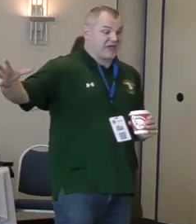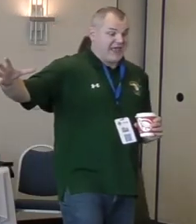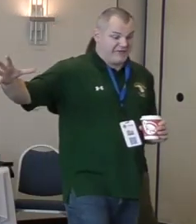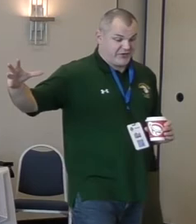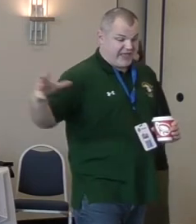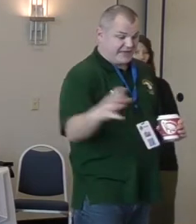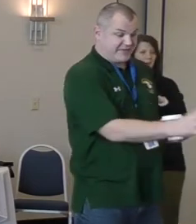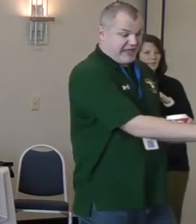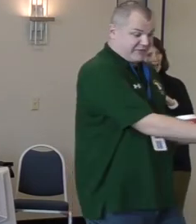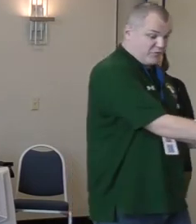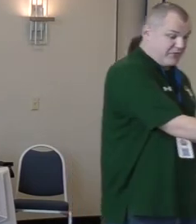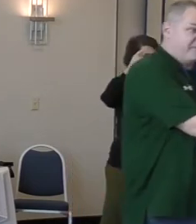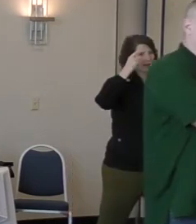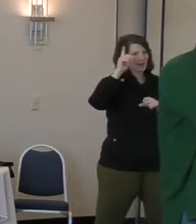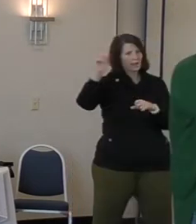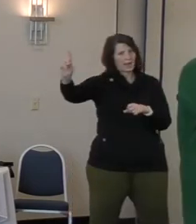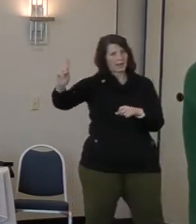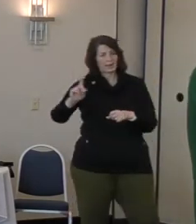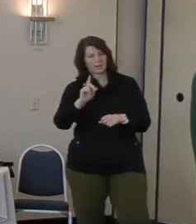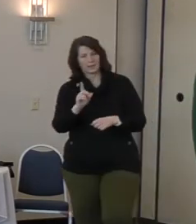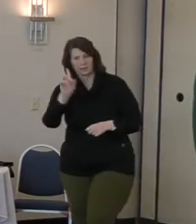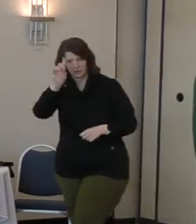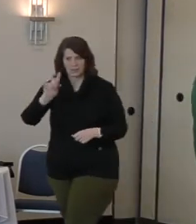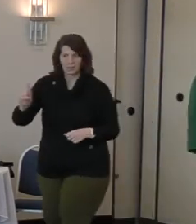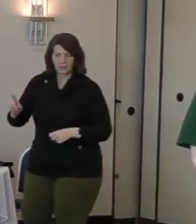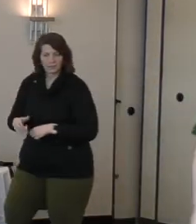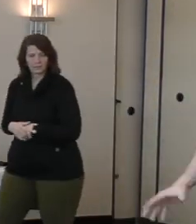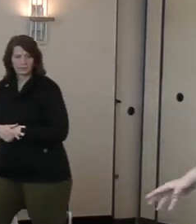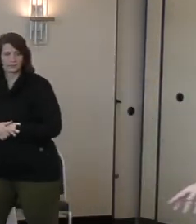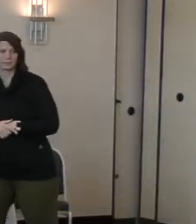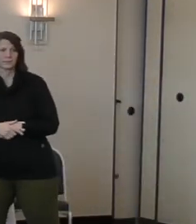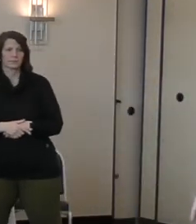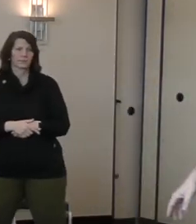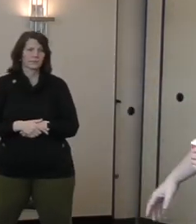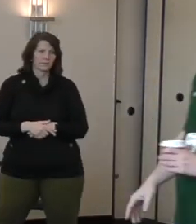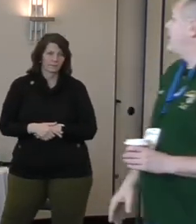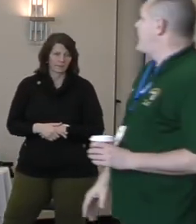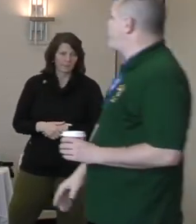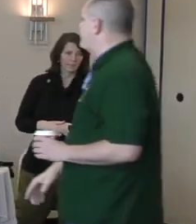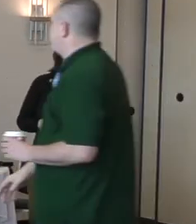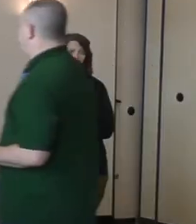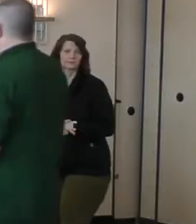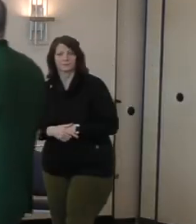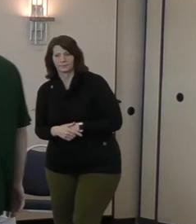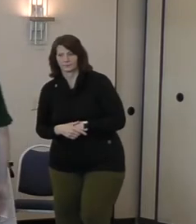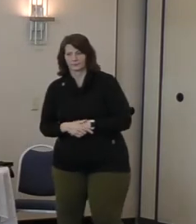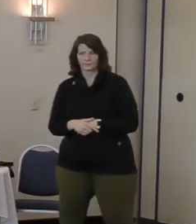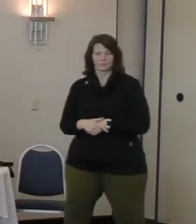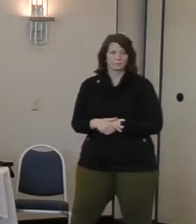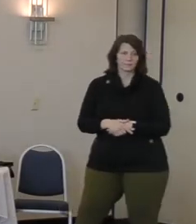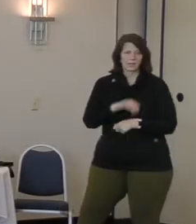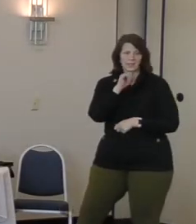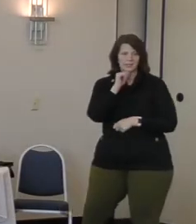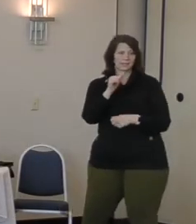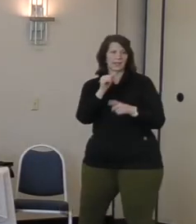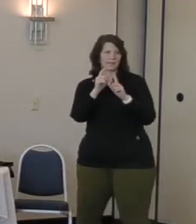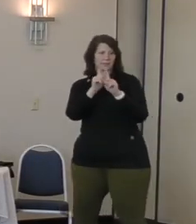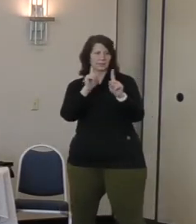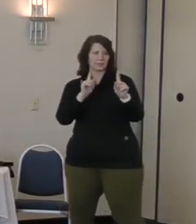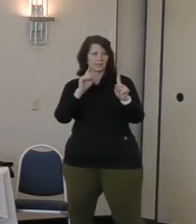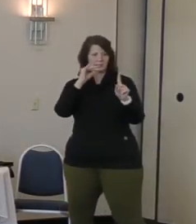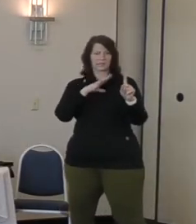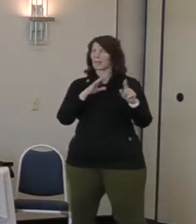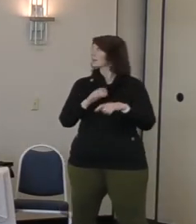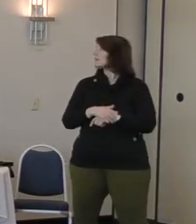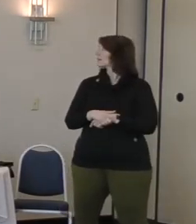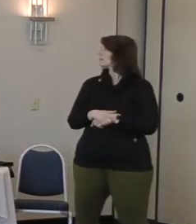defense is just gonna have it in their head. They have to move their defenders out there to cover that outside lane, and it's gonna open everything back up for him. He's not even in the stack, it's just a guy running